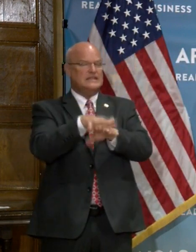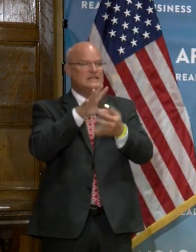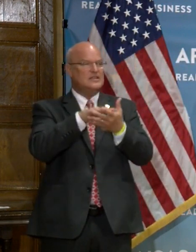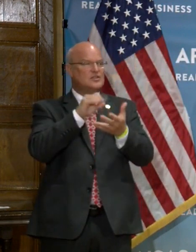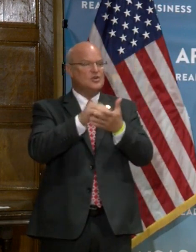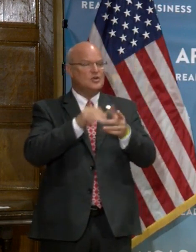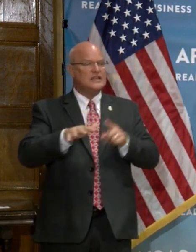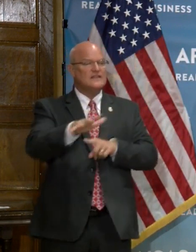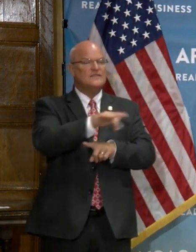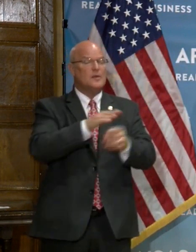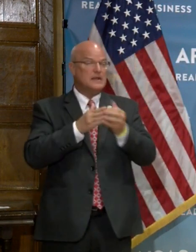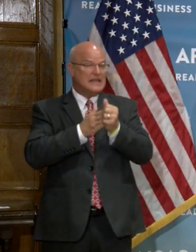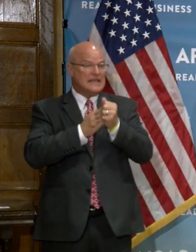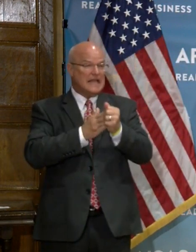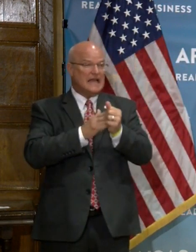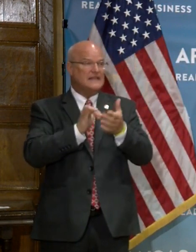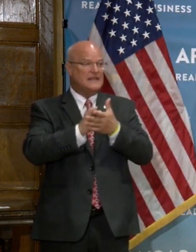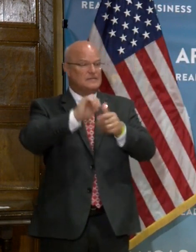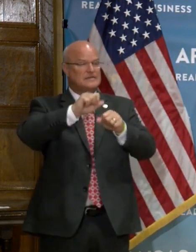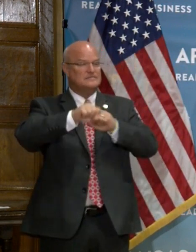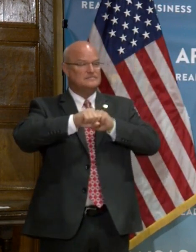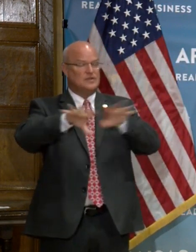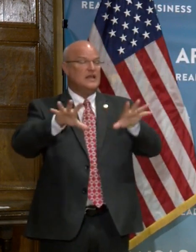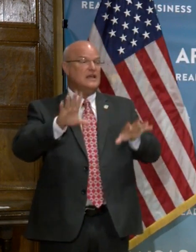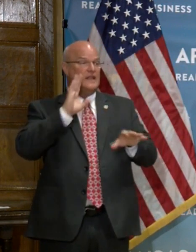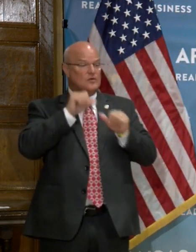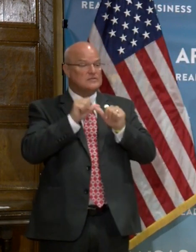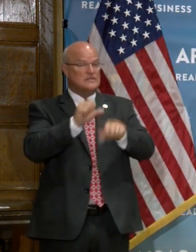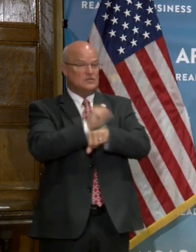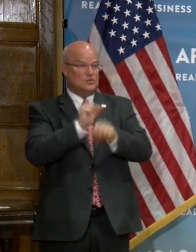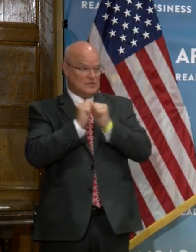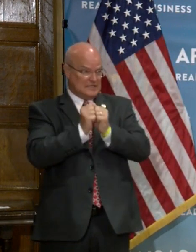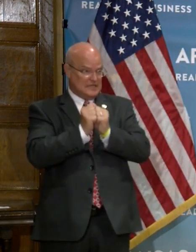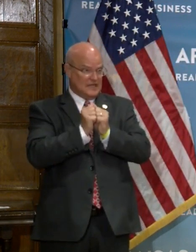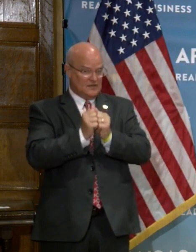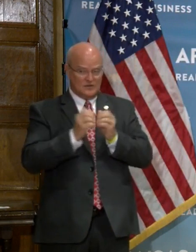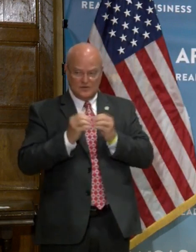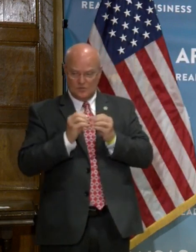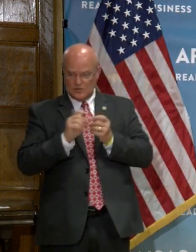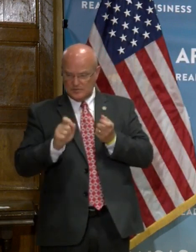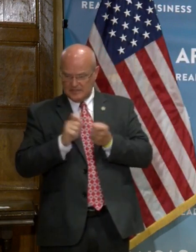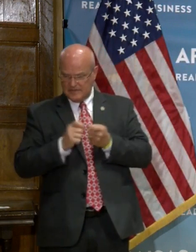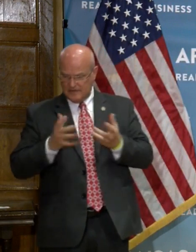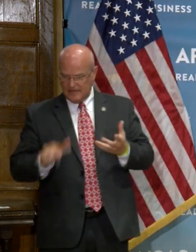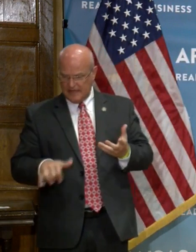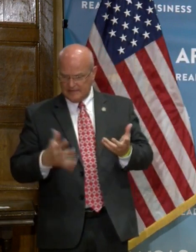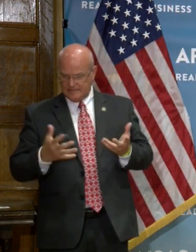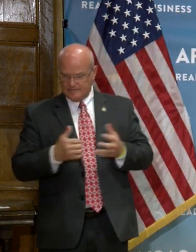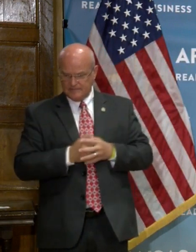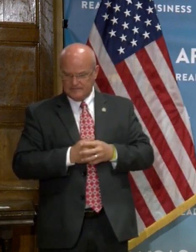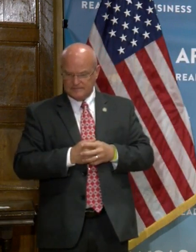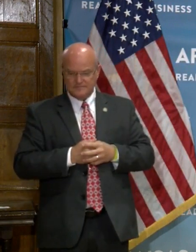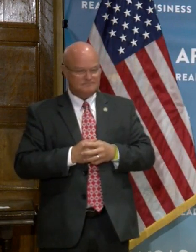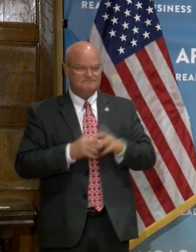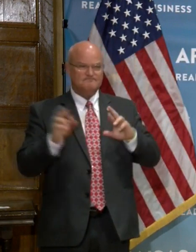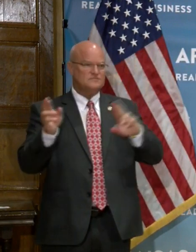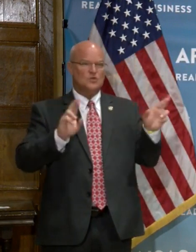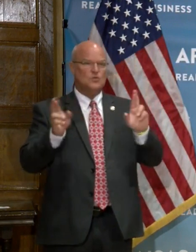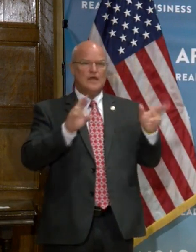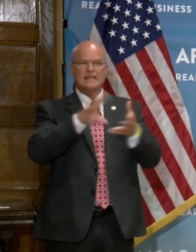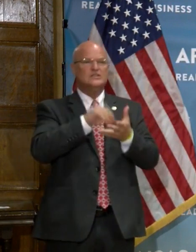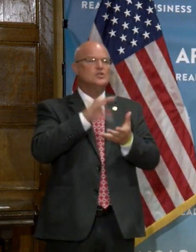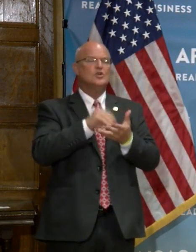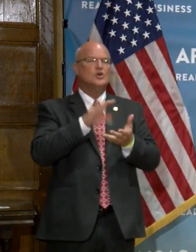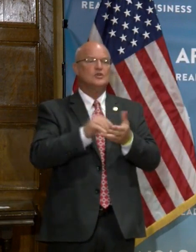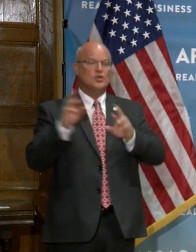environment and the guidance that is being put out. They'll continue to work together. Do you have any more specific on that, Dr. Smith? They're ready to learn. Yeah,